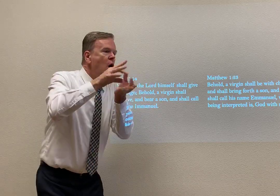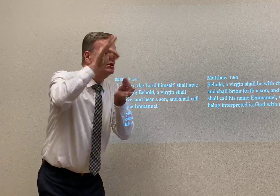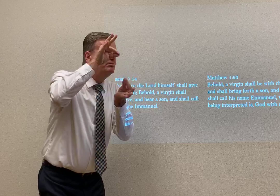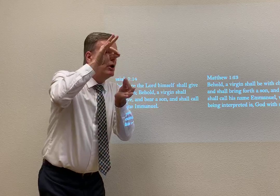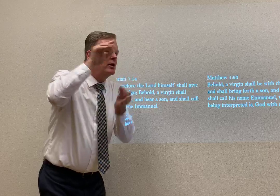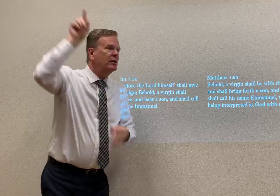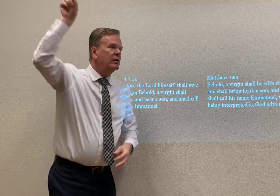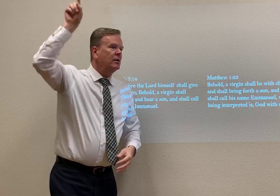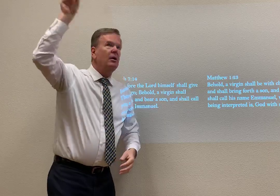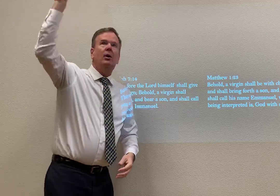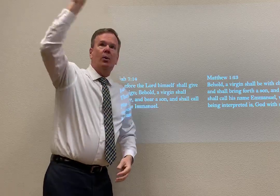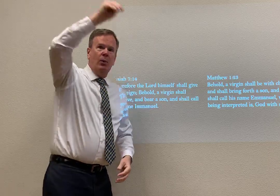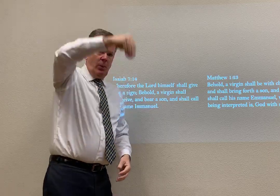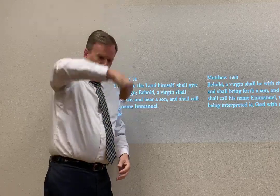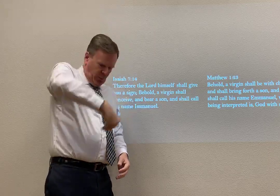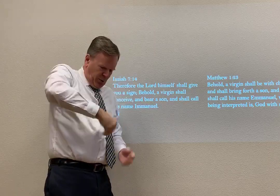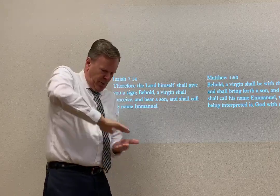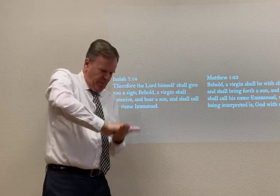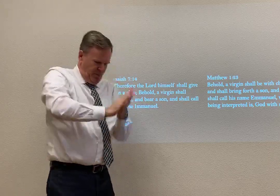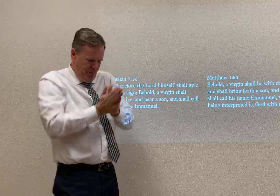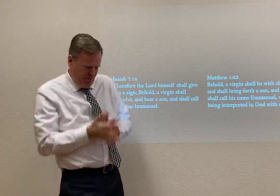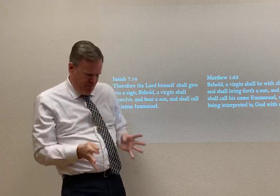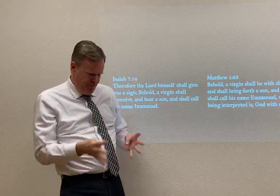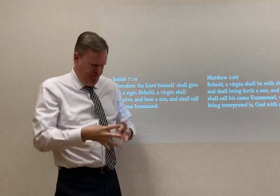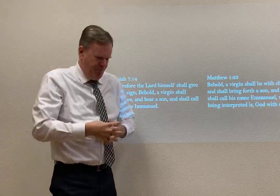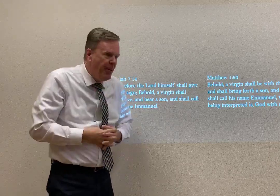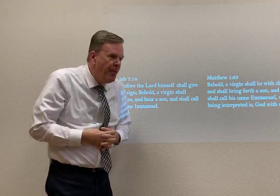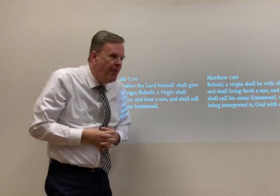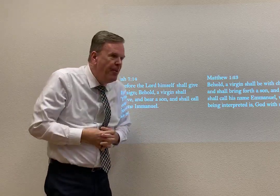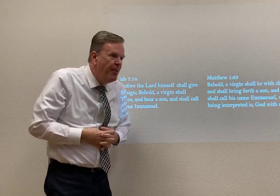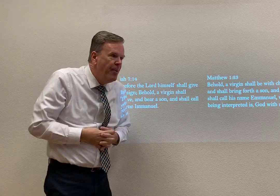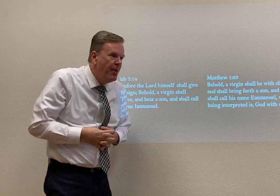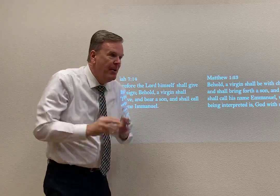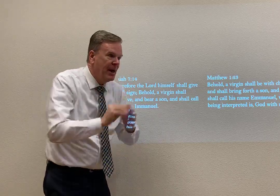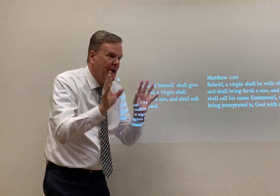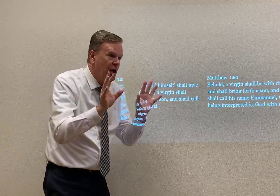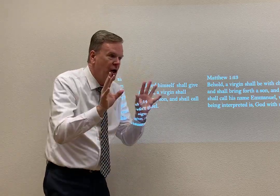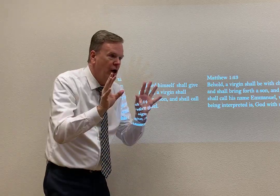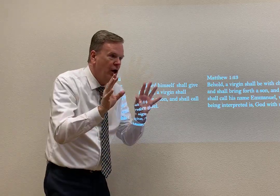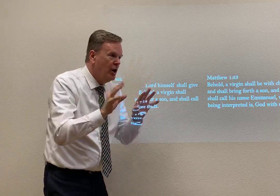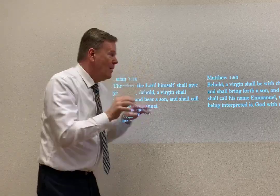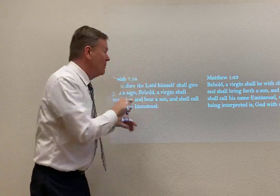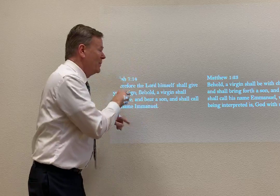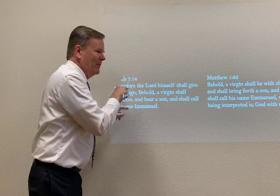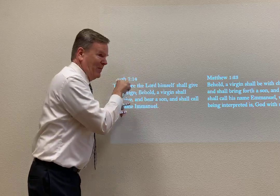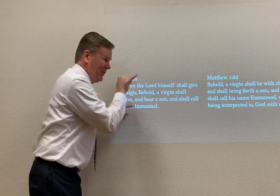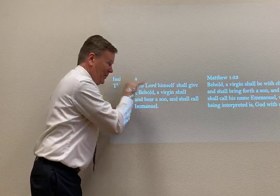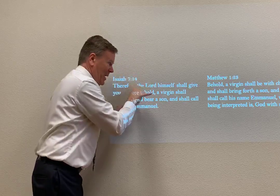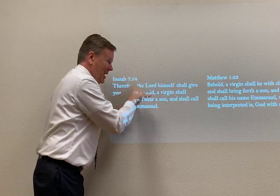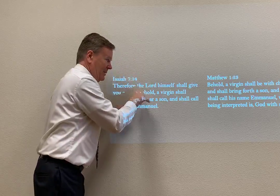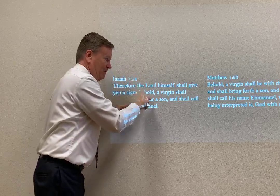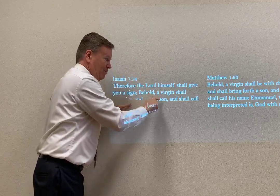she wasn't conceived from a man, she was conceived from the Holy Ghost. The Holy Ghost filled her, she conceived. Understand?